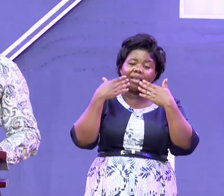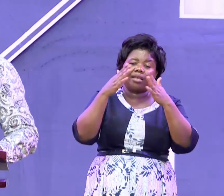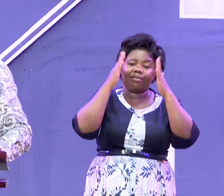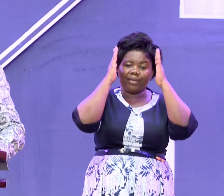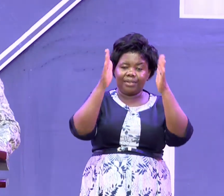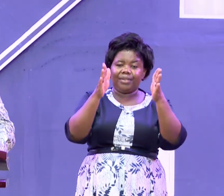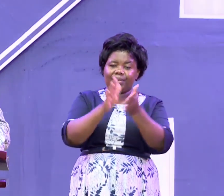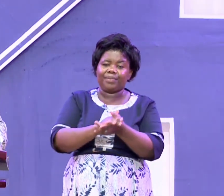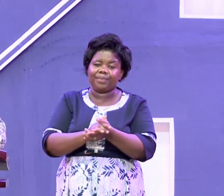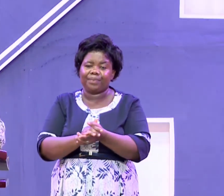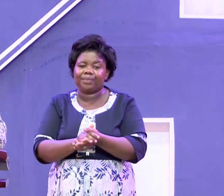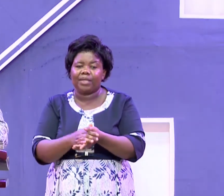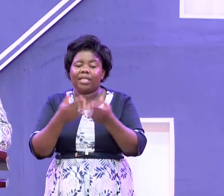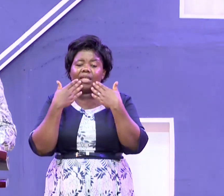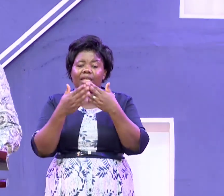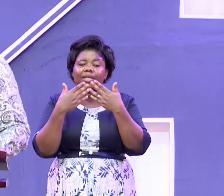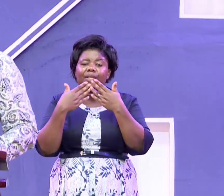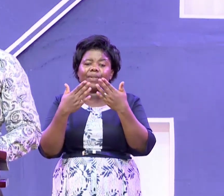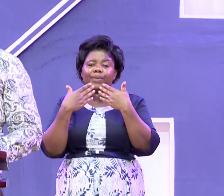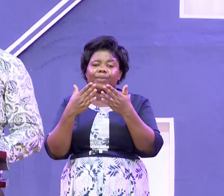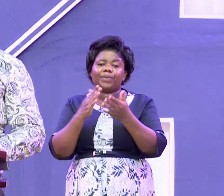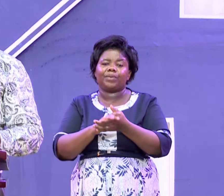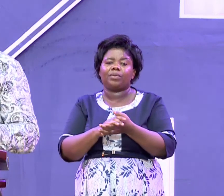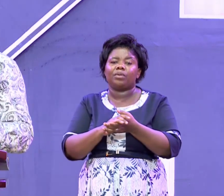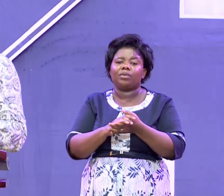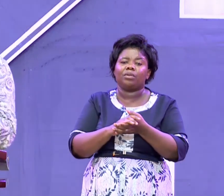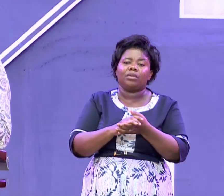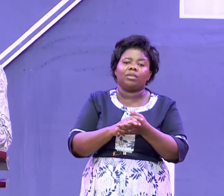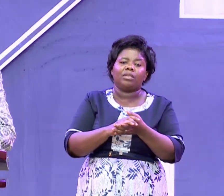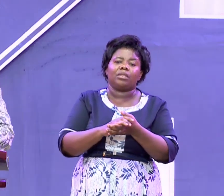Thank you for being with us. Thank you.